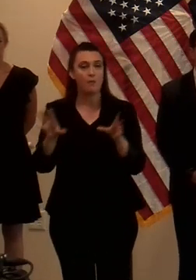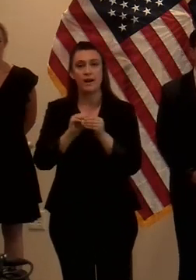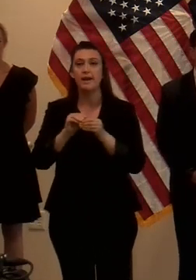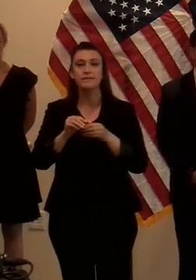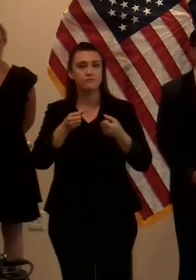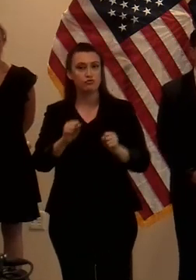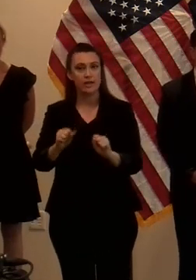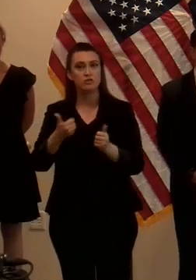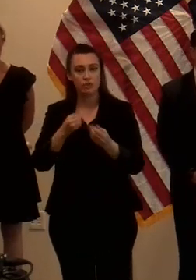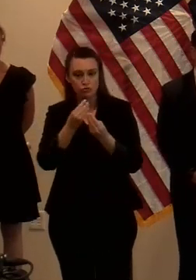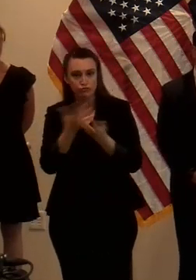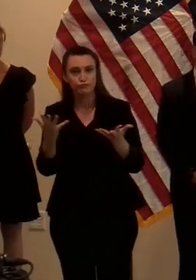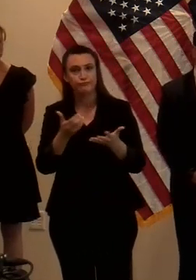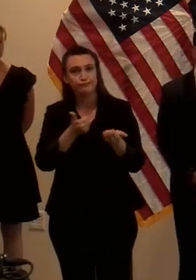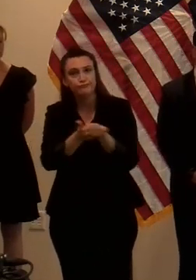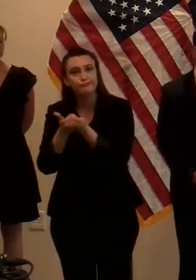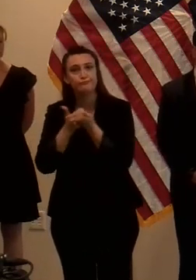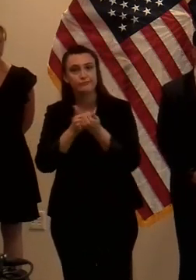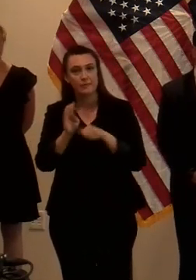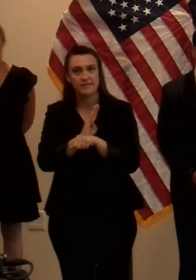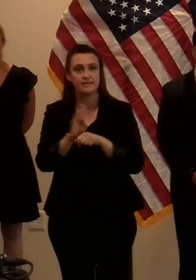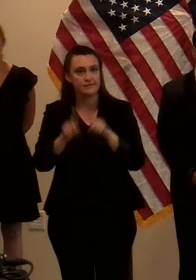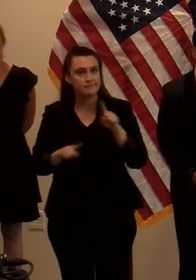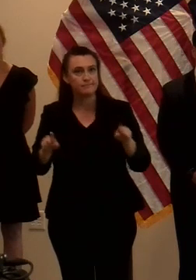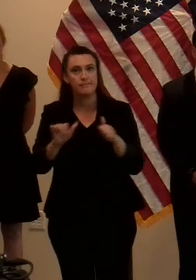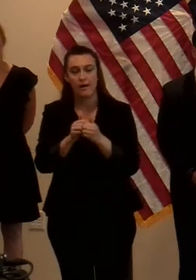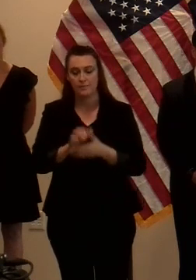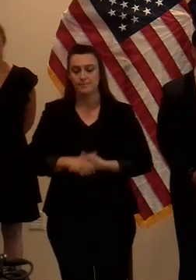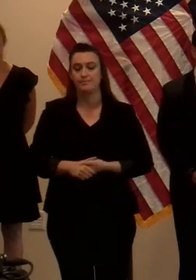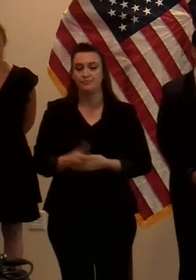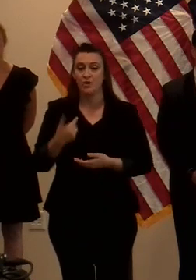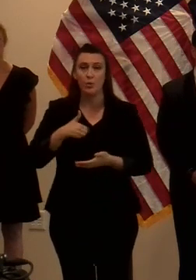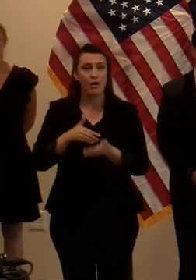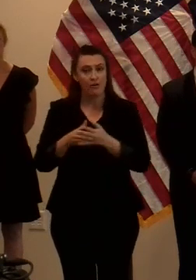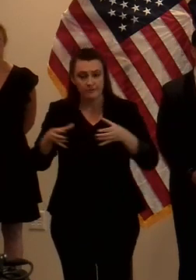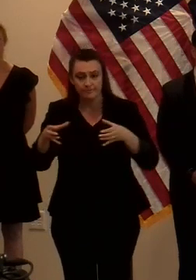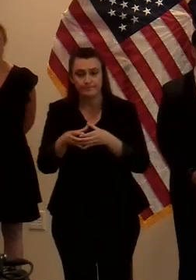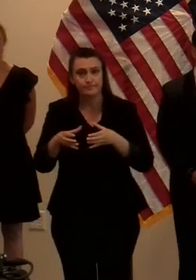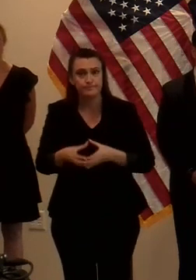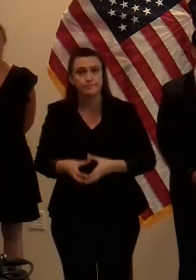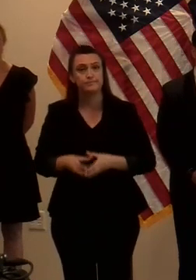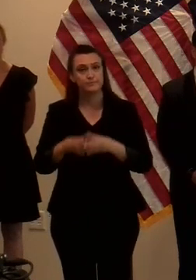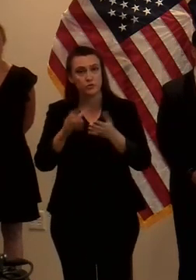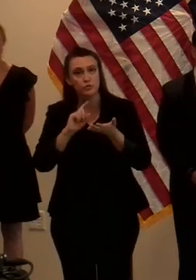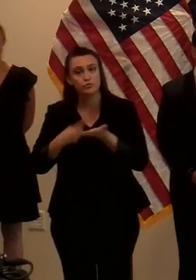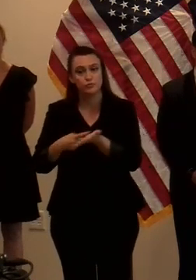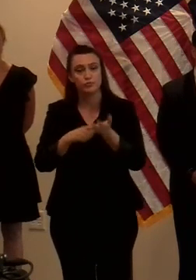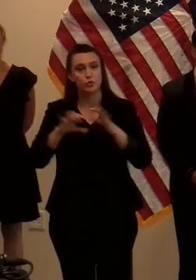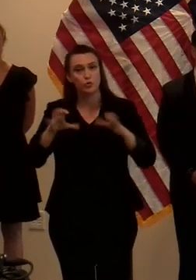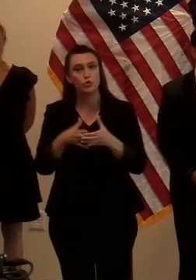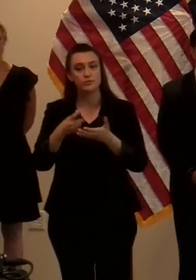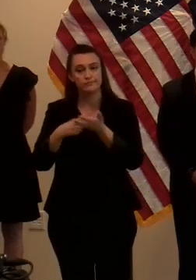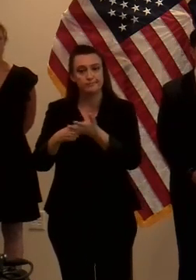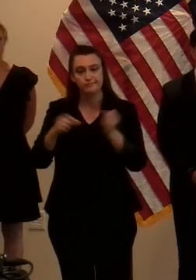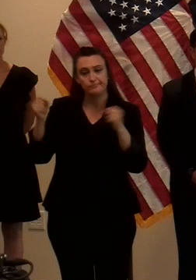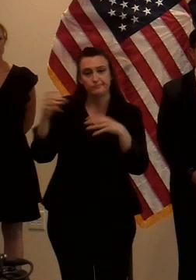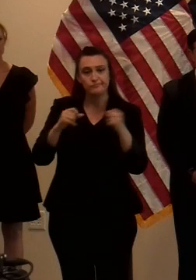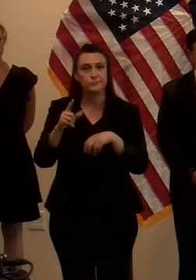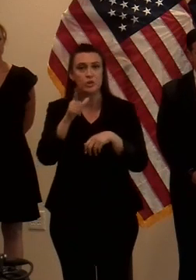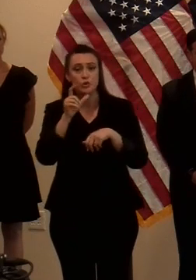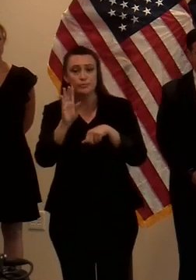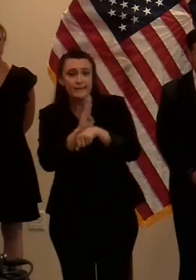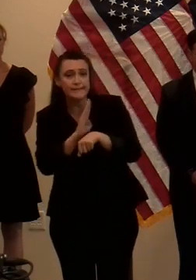strategy to support businesses. We are regularly convening industry and community leaders to share knowledge and